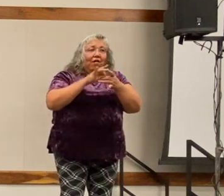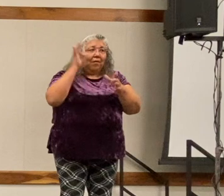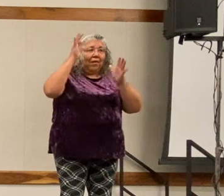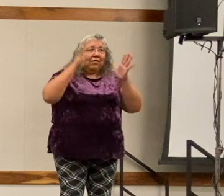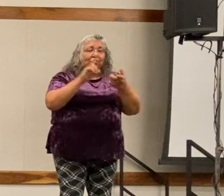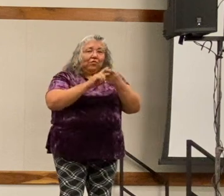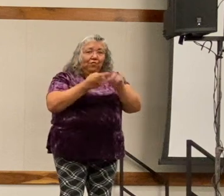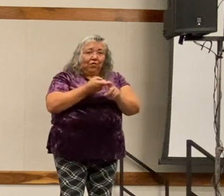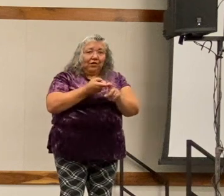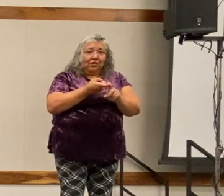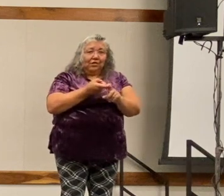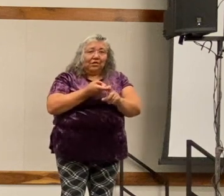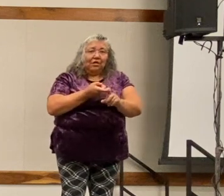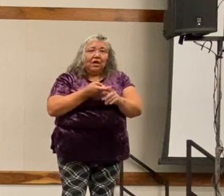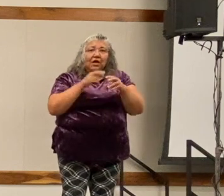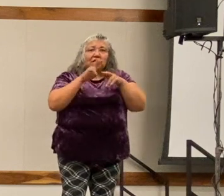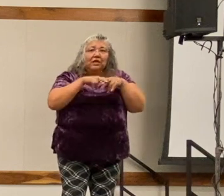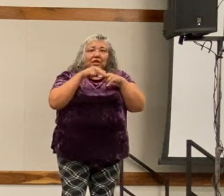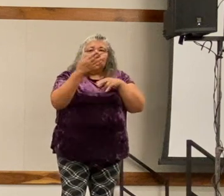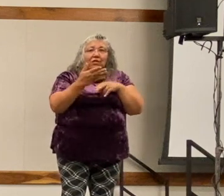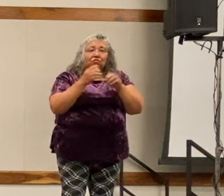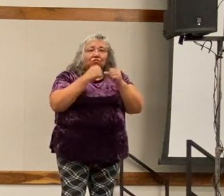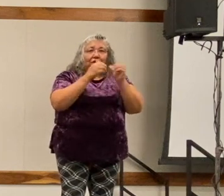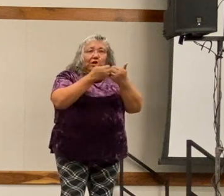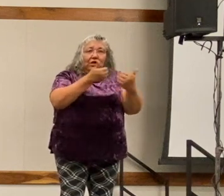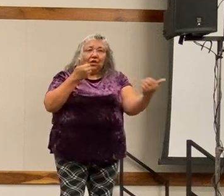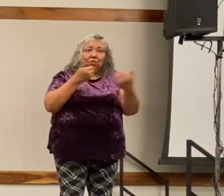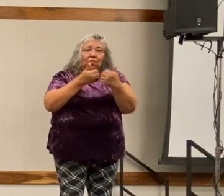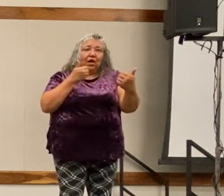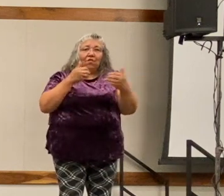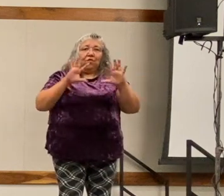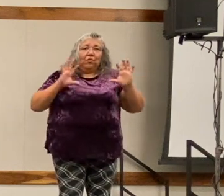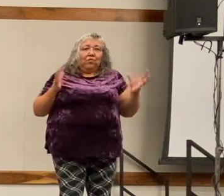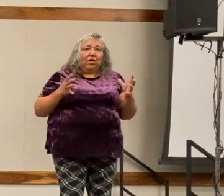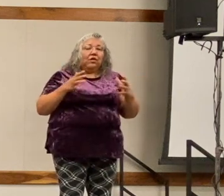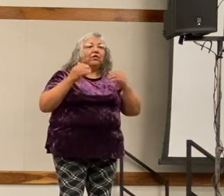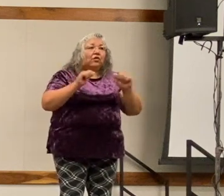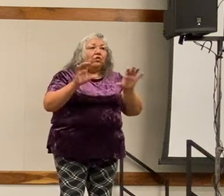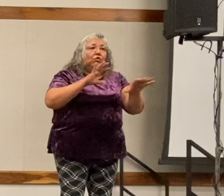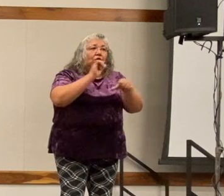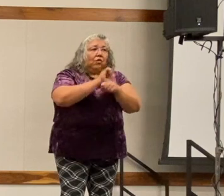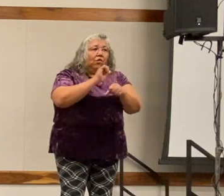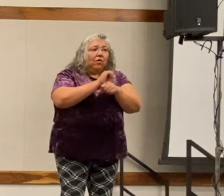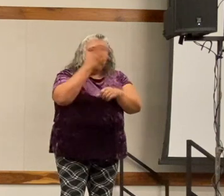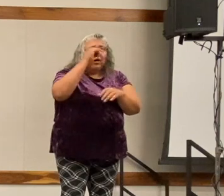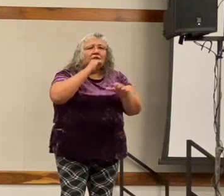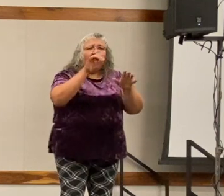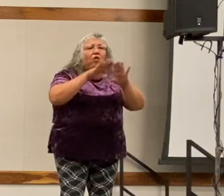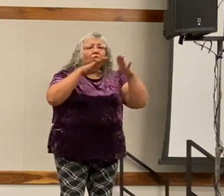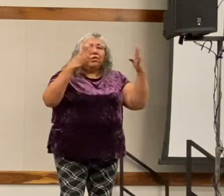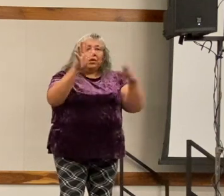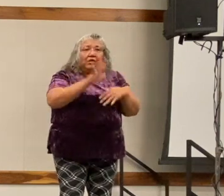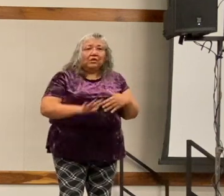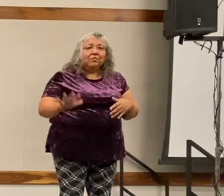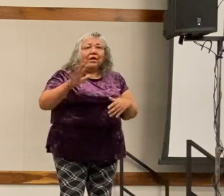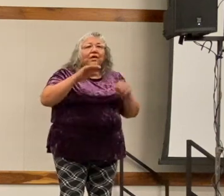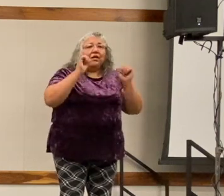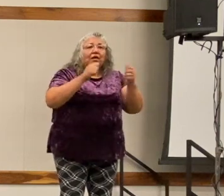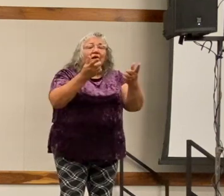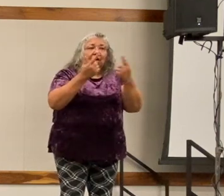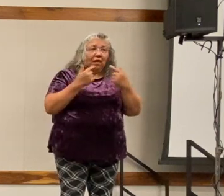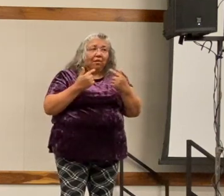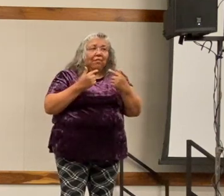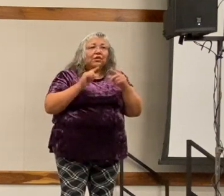standing or sitting there just trying to get away from the crowd so they can do their work. Why not open up a space where they can